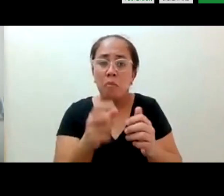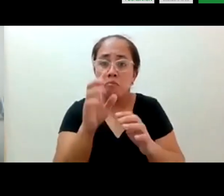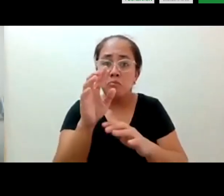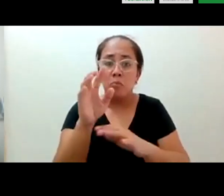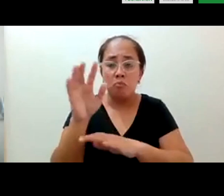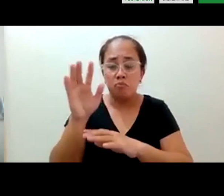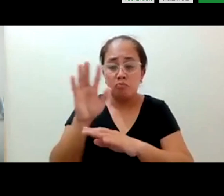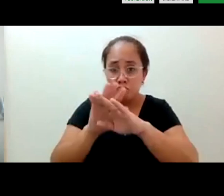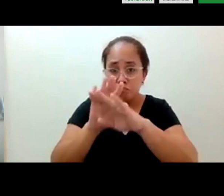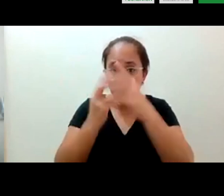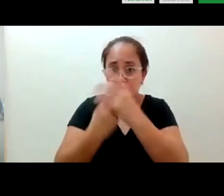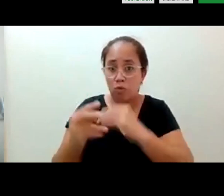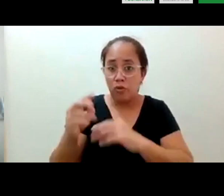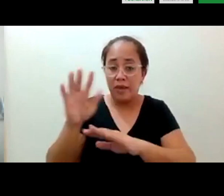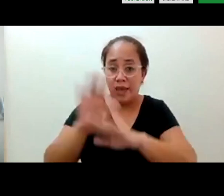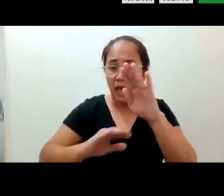hand?